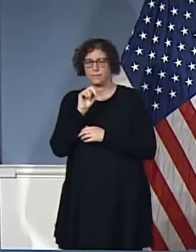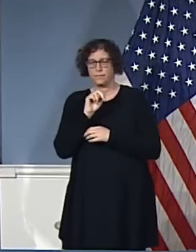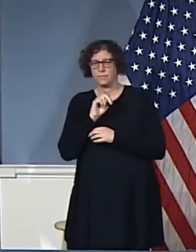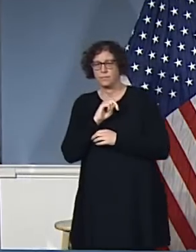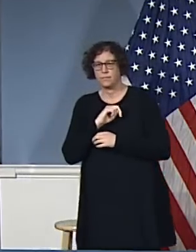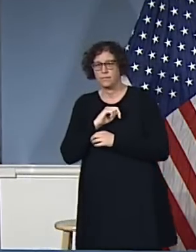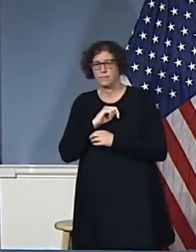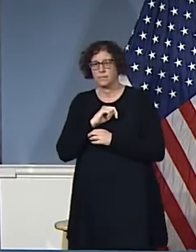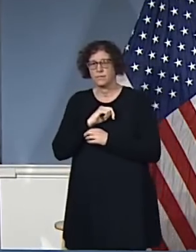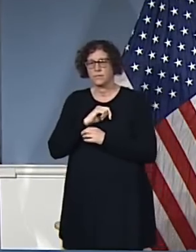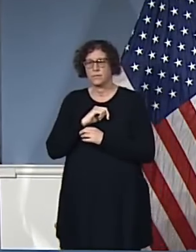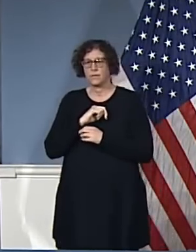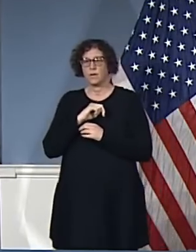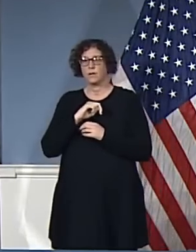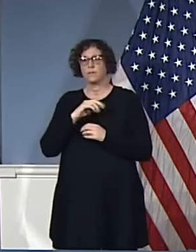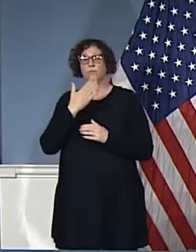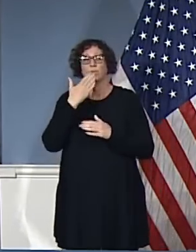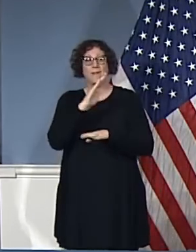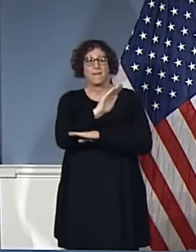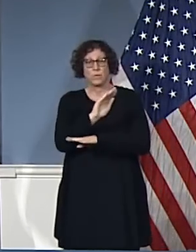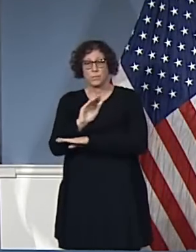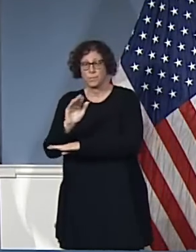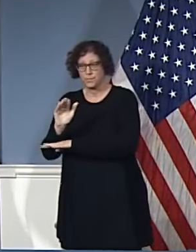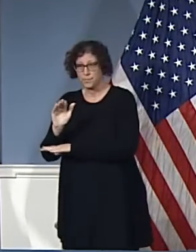Hi, good afternoon, Mr. Mayor. Can you hear me? Yes, indeed.